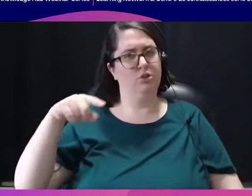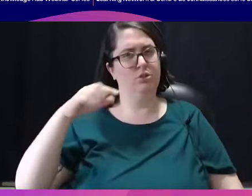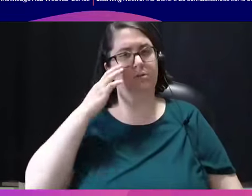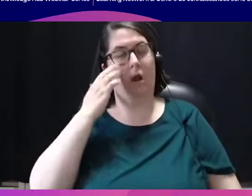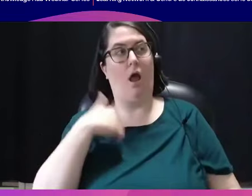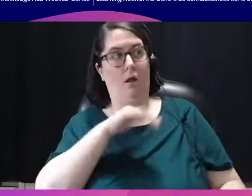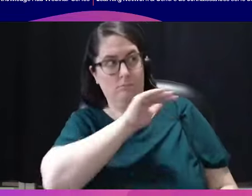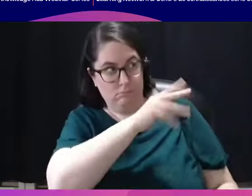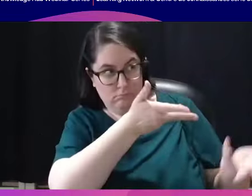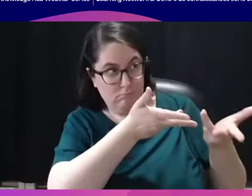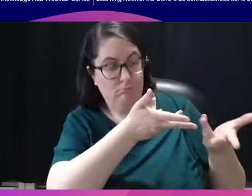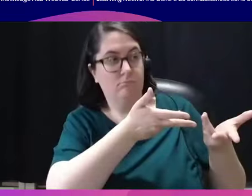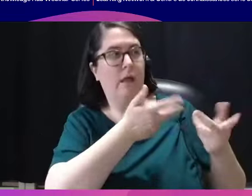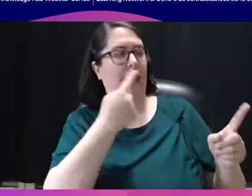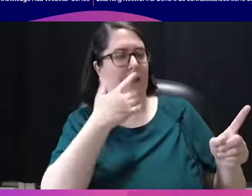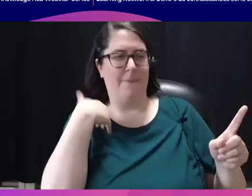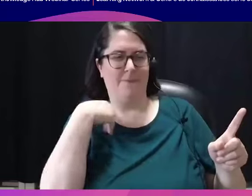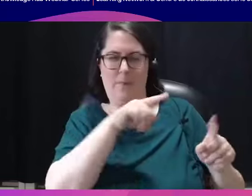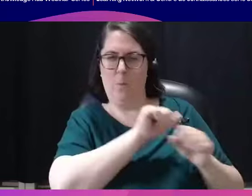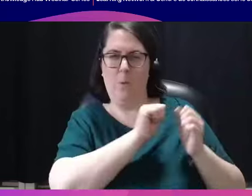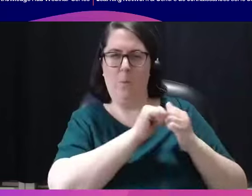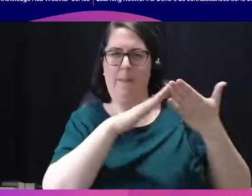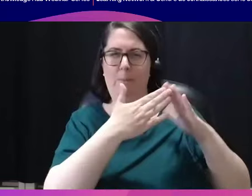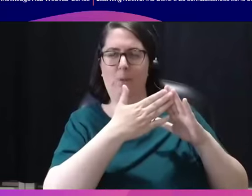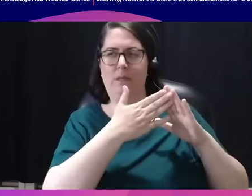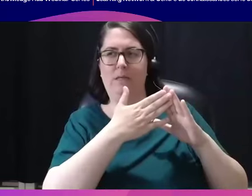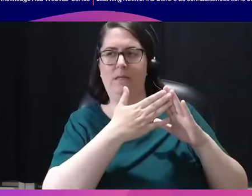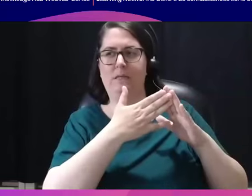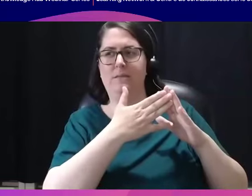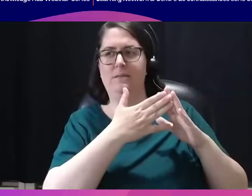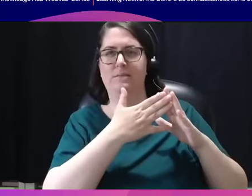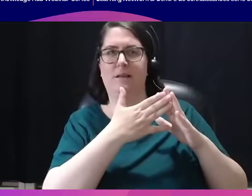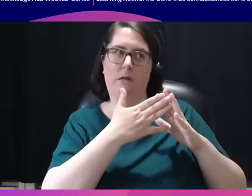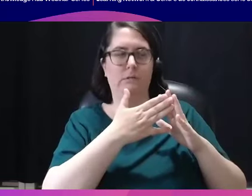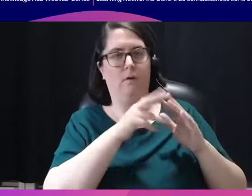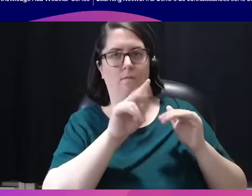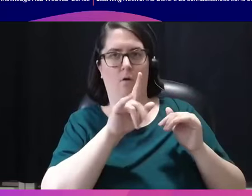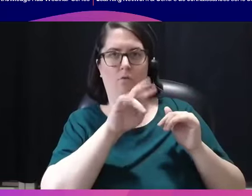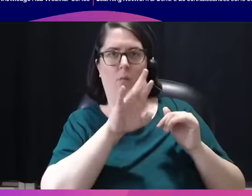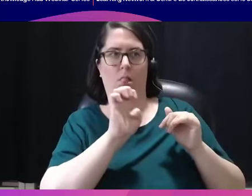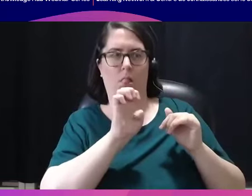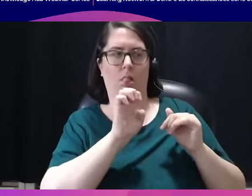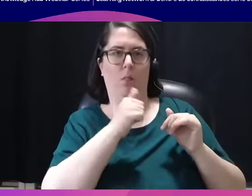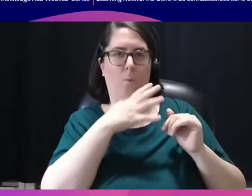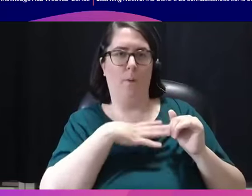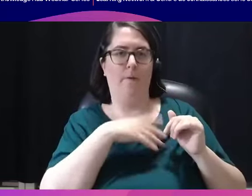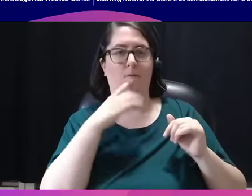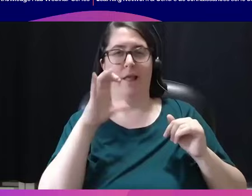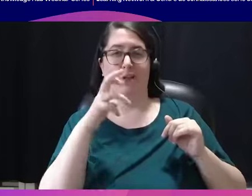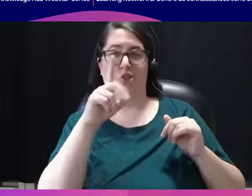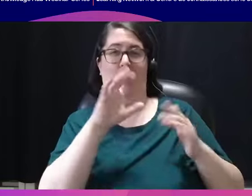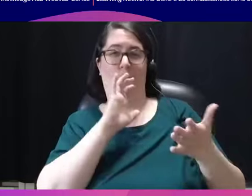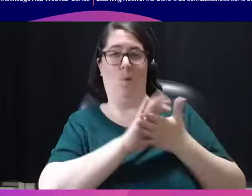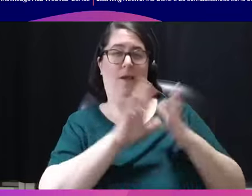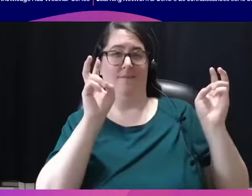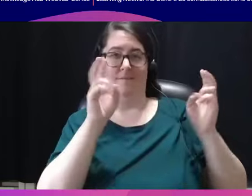and they've also, I think, worked with communities and like vulnerable women who are susceptible to like trad wives communities.